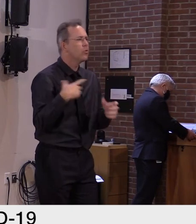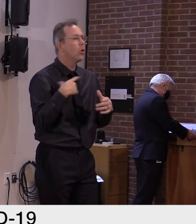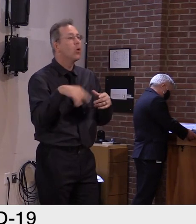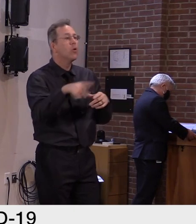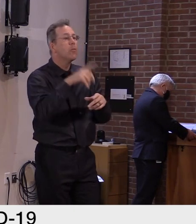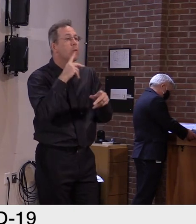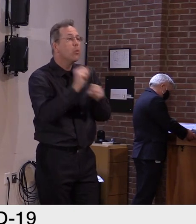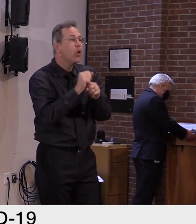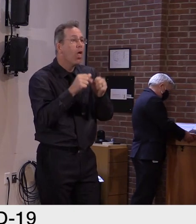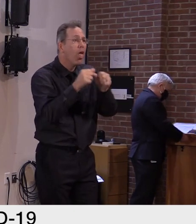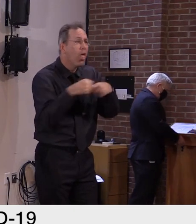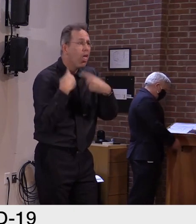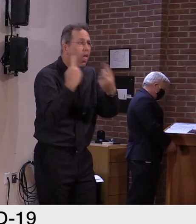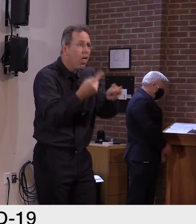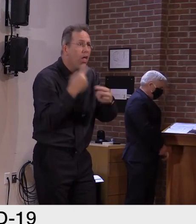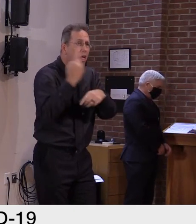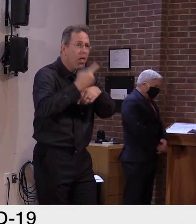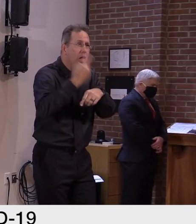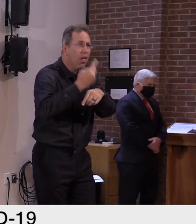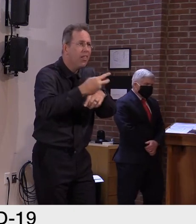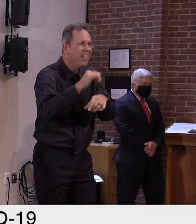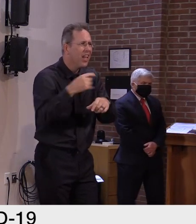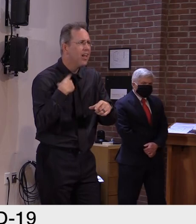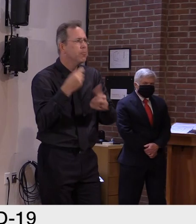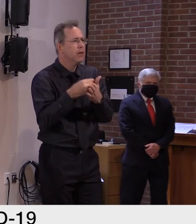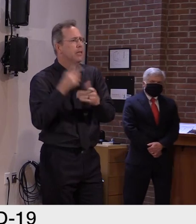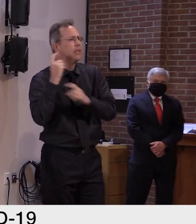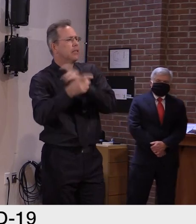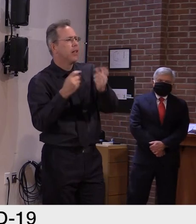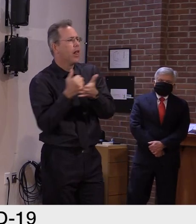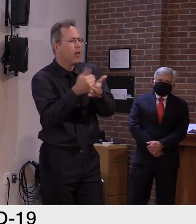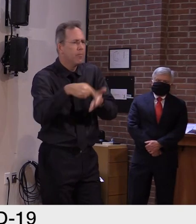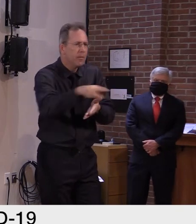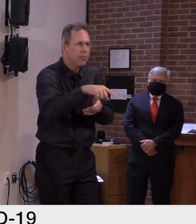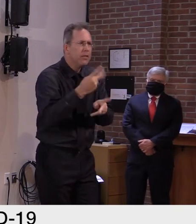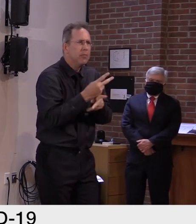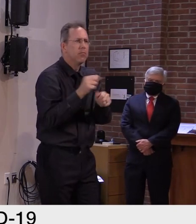money available so that we want them to take advantage of this.